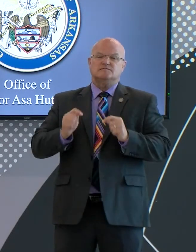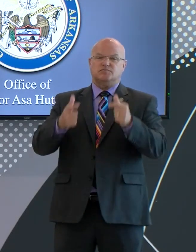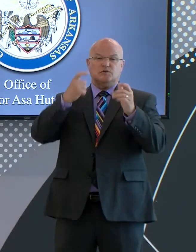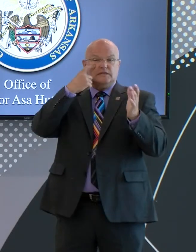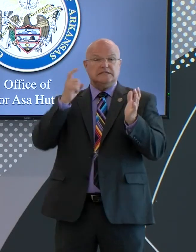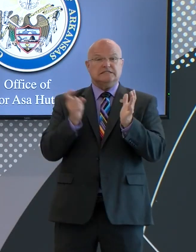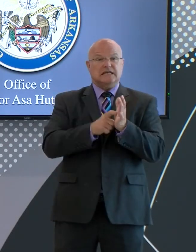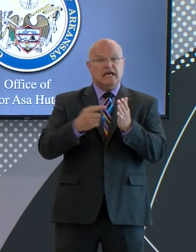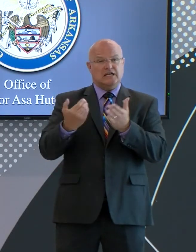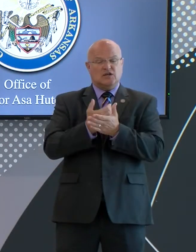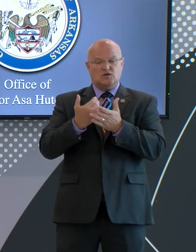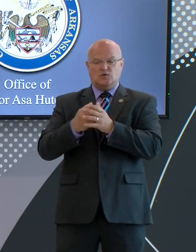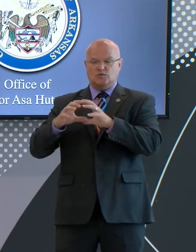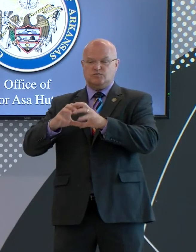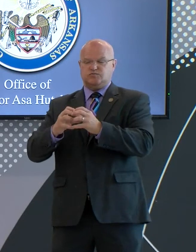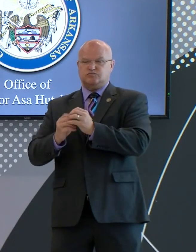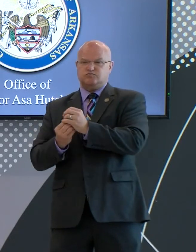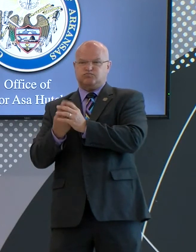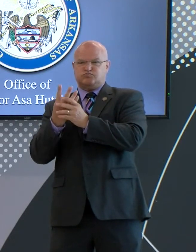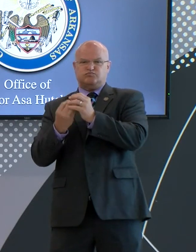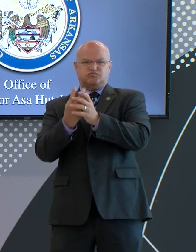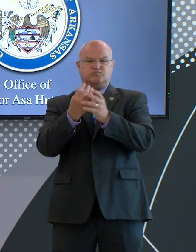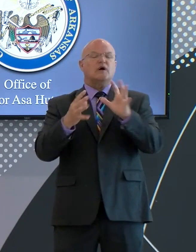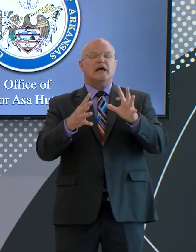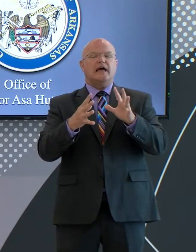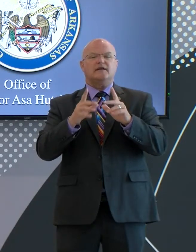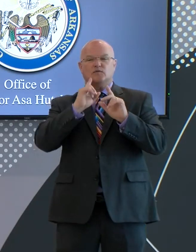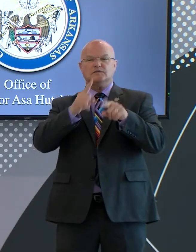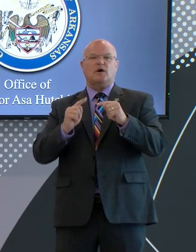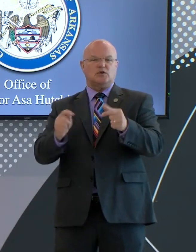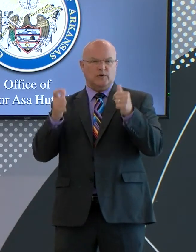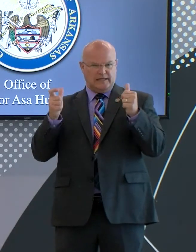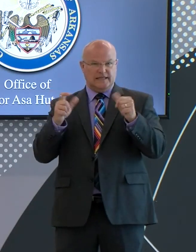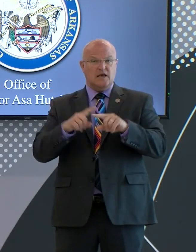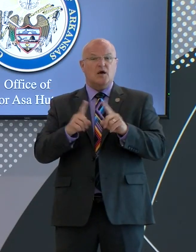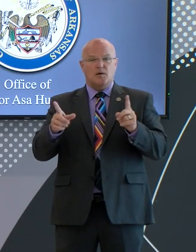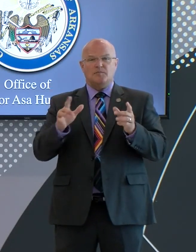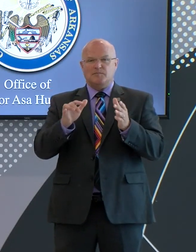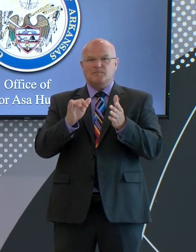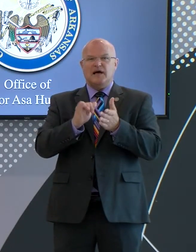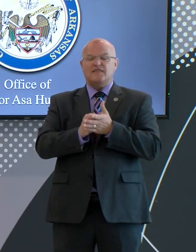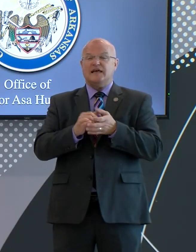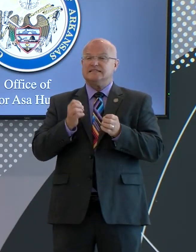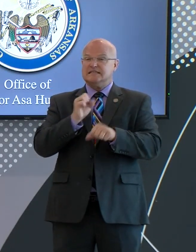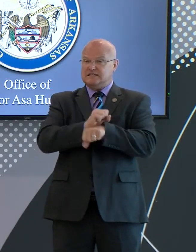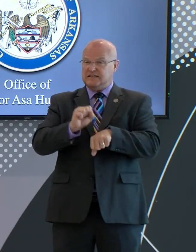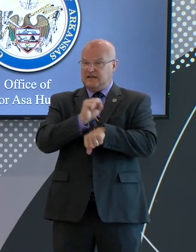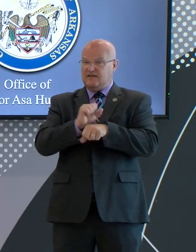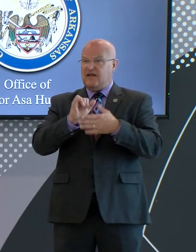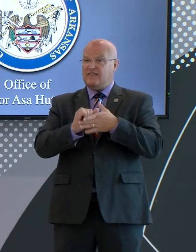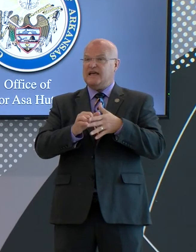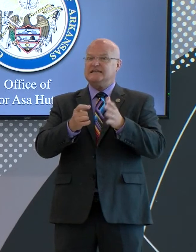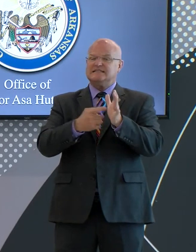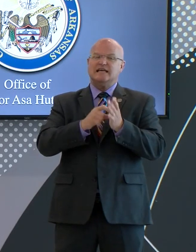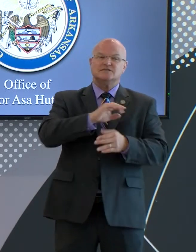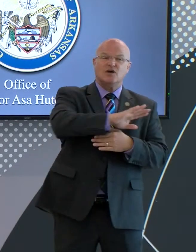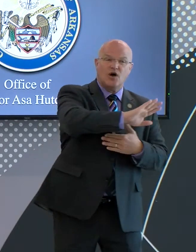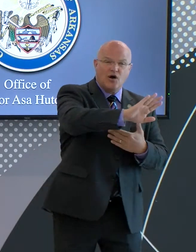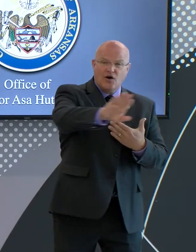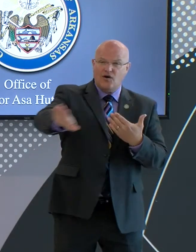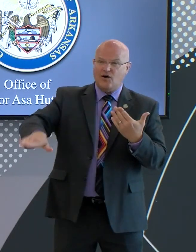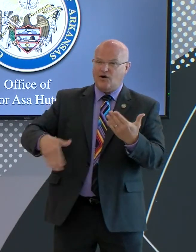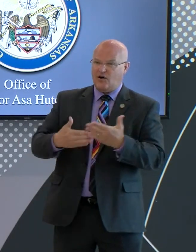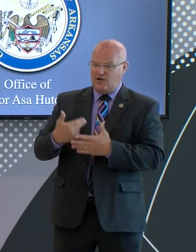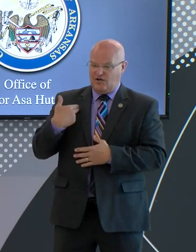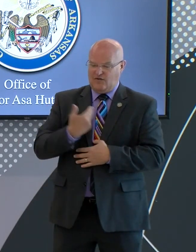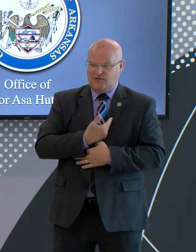detect new clusters, new outbreaks, and to respond quickly. But that's an effort that takes all of us. It's not just